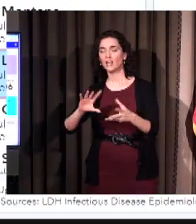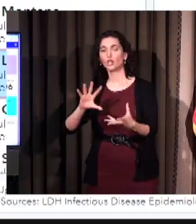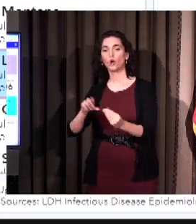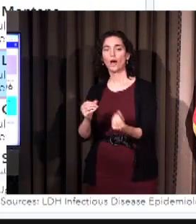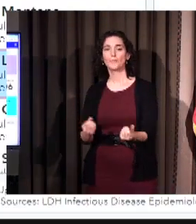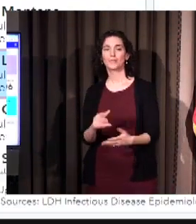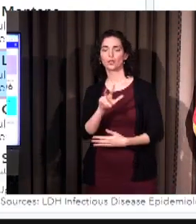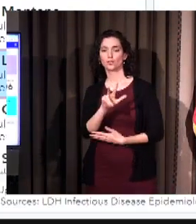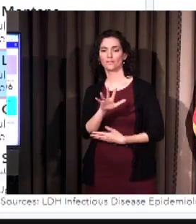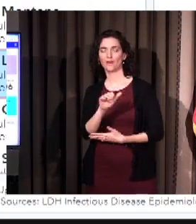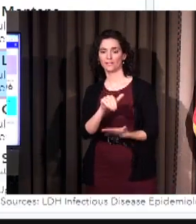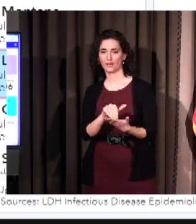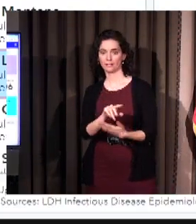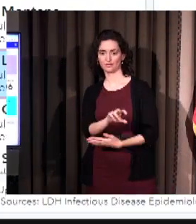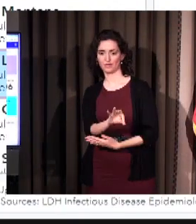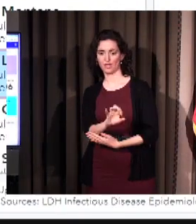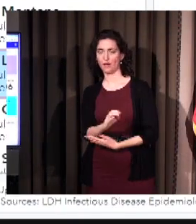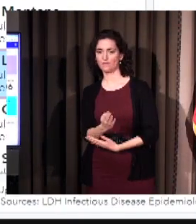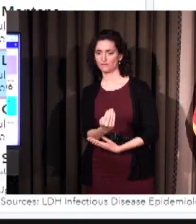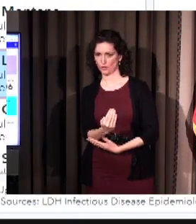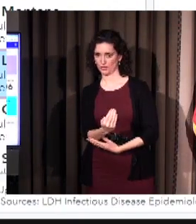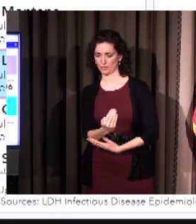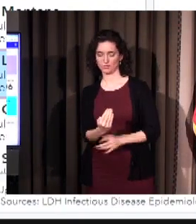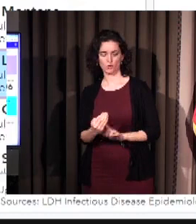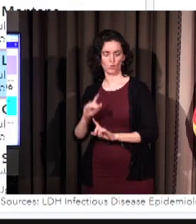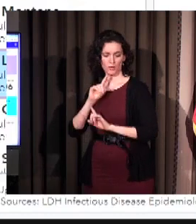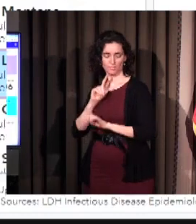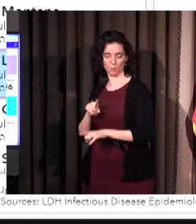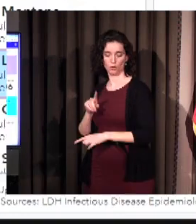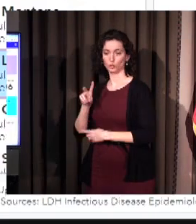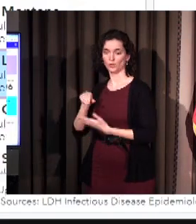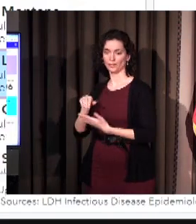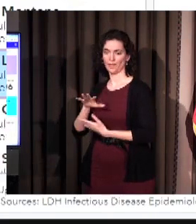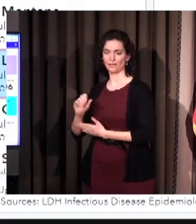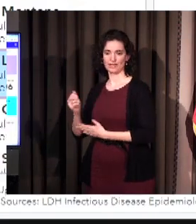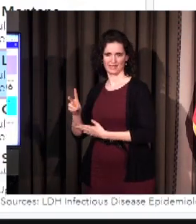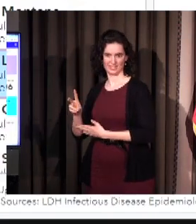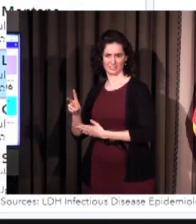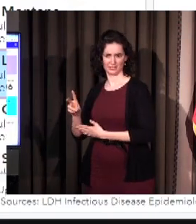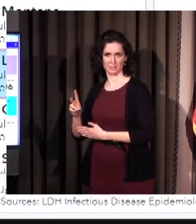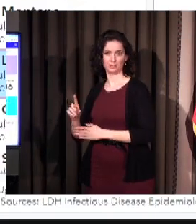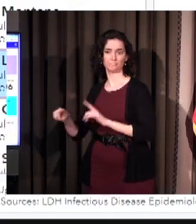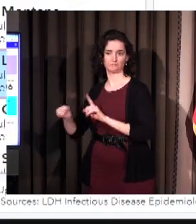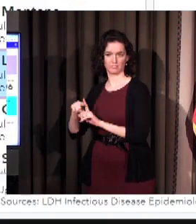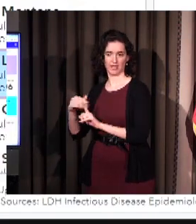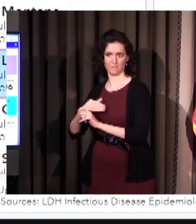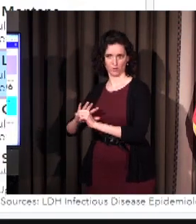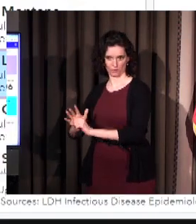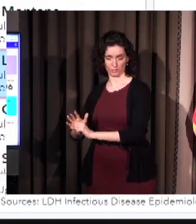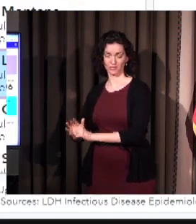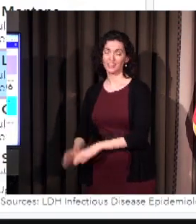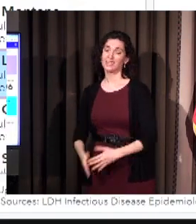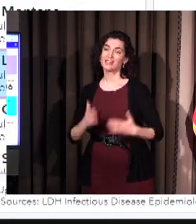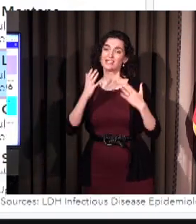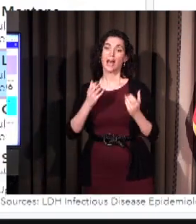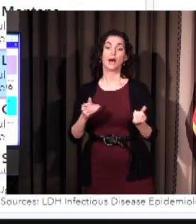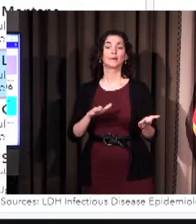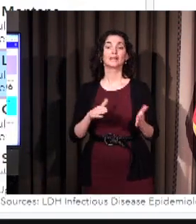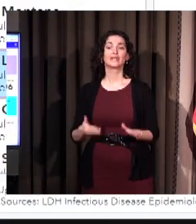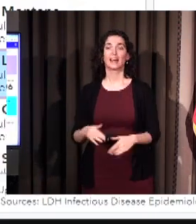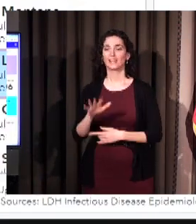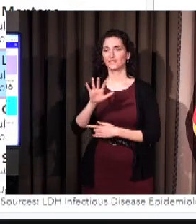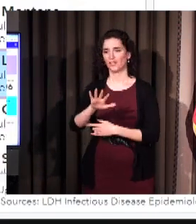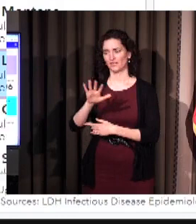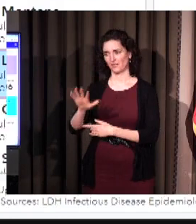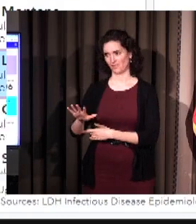35,914 tests. Sadly, we're also reporting 55 new deaths.